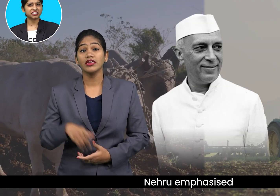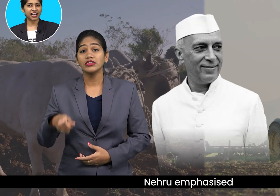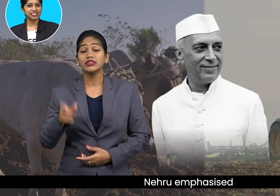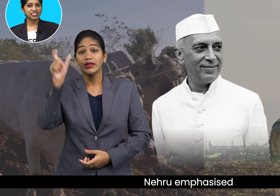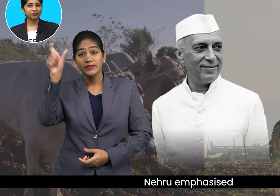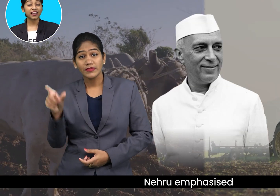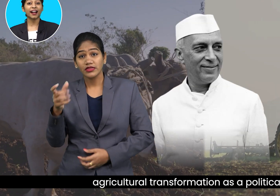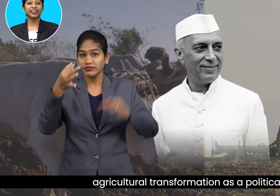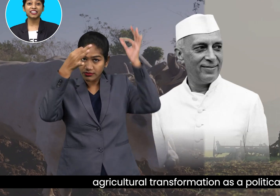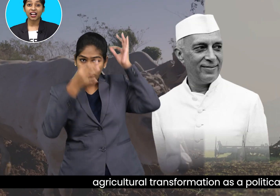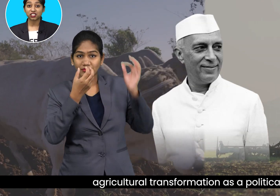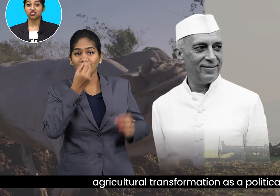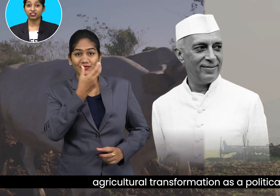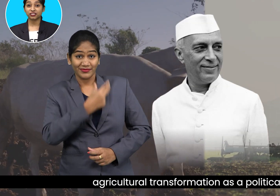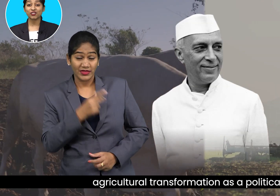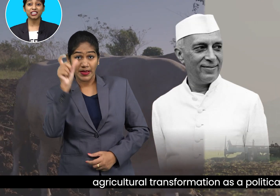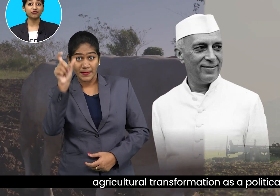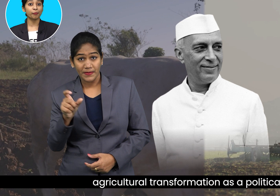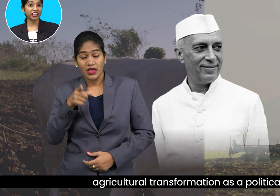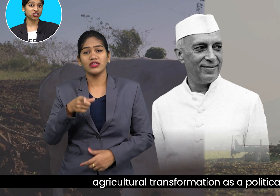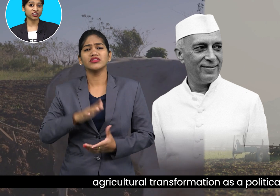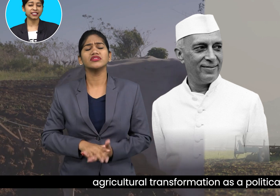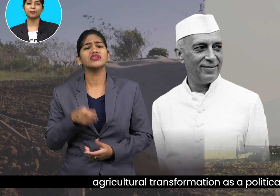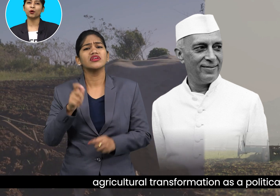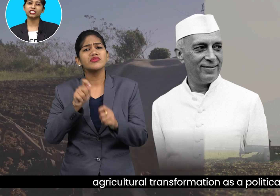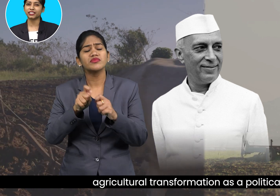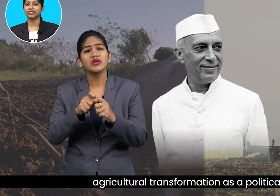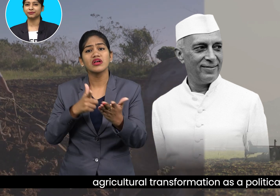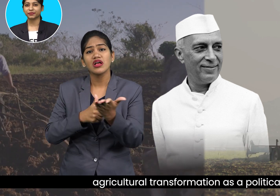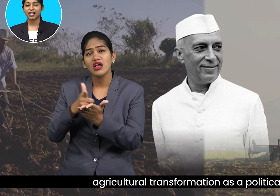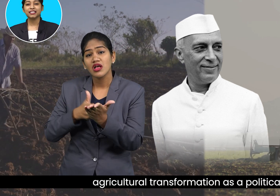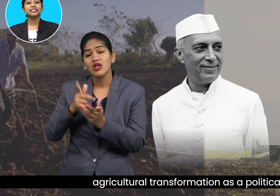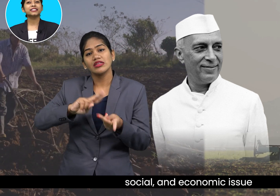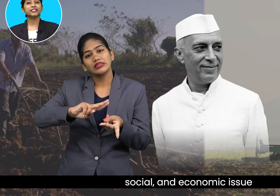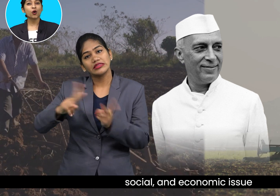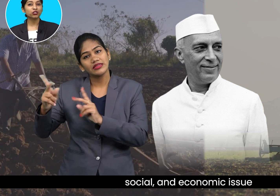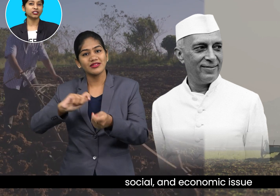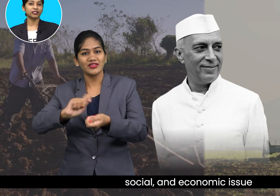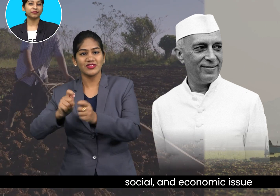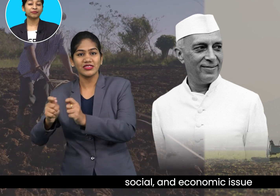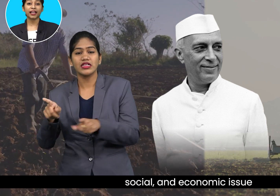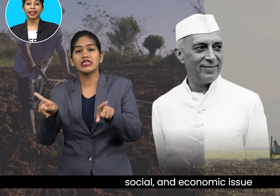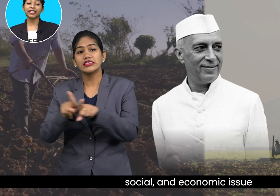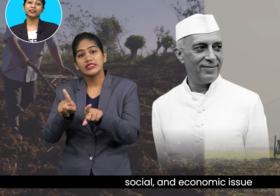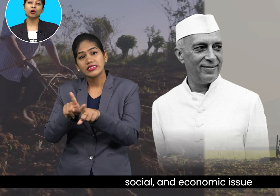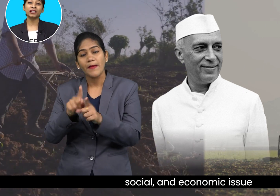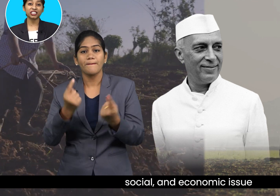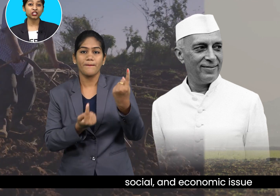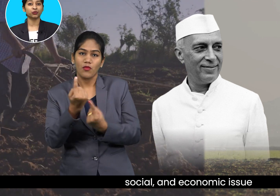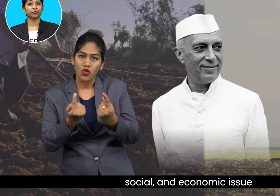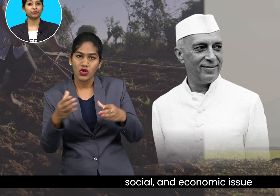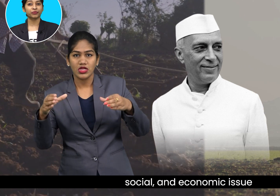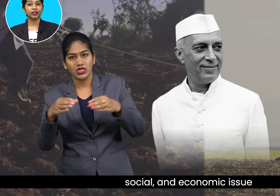Nehru emphasized agricultural transformation as a political, social and